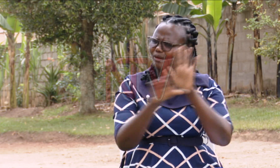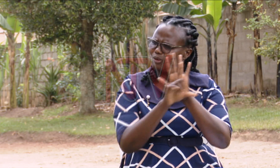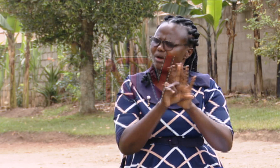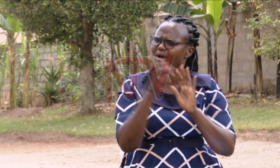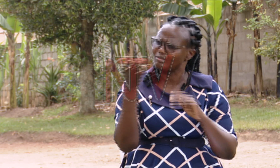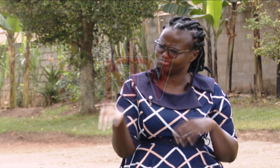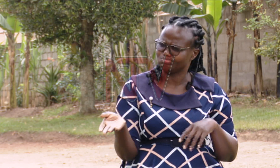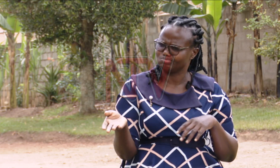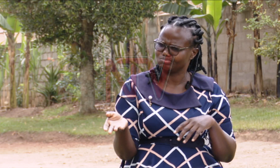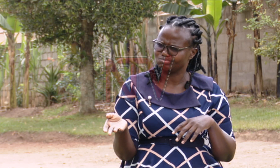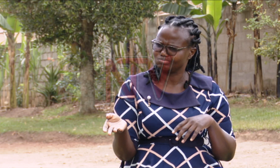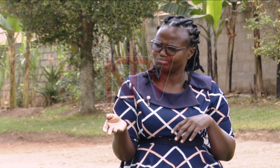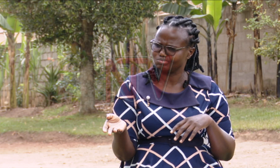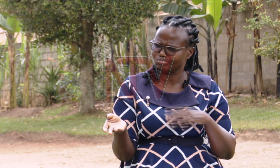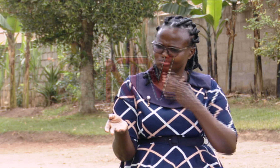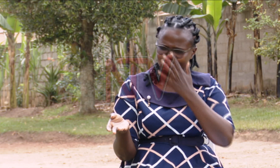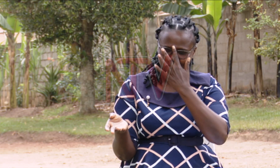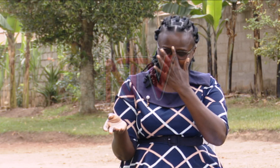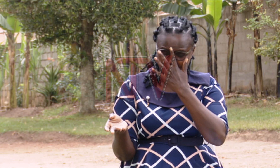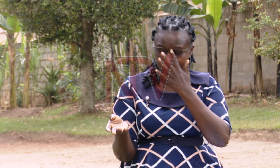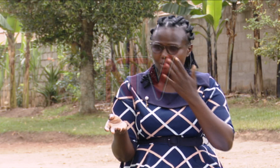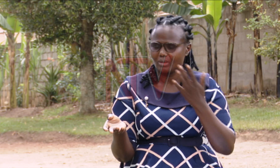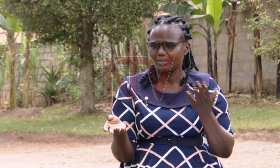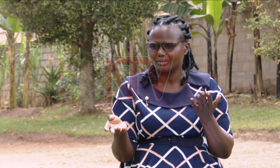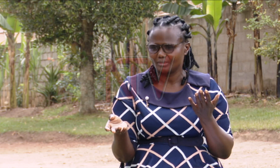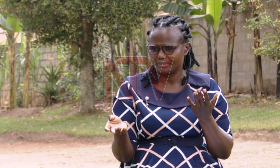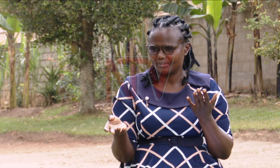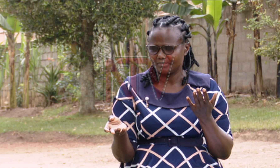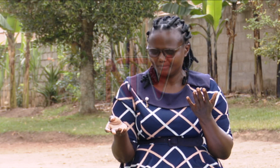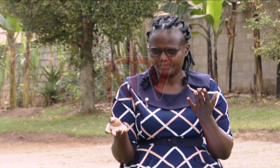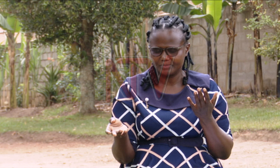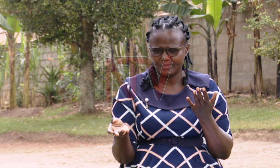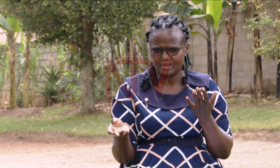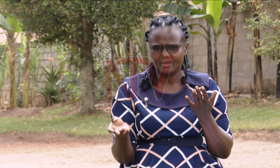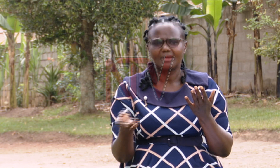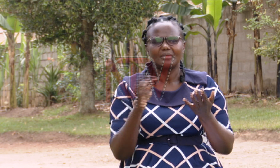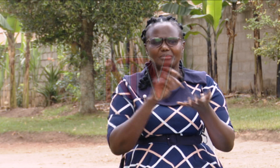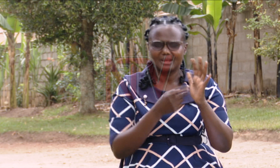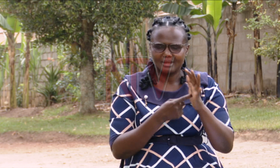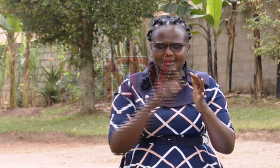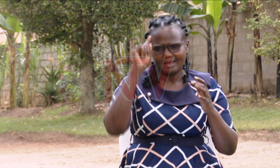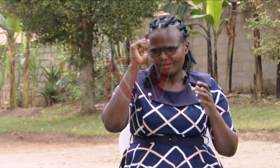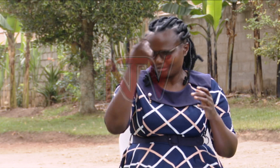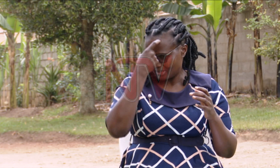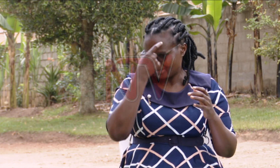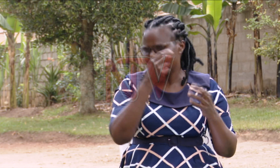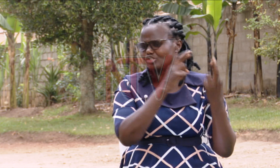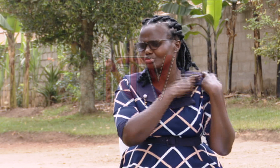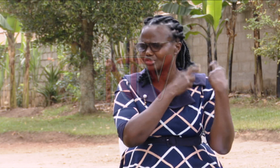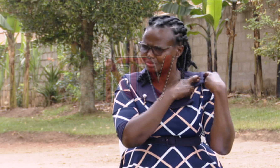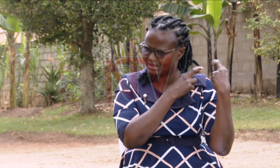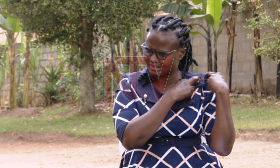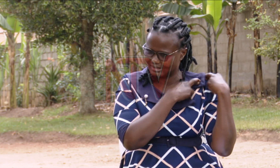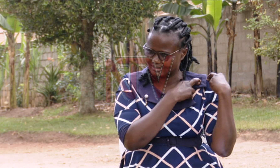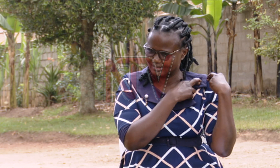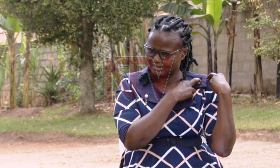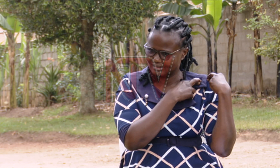we have the laws, and the government is responsible to make sure that these police officers